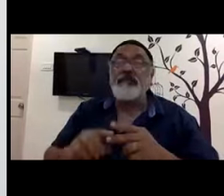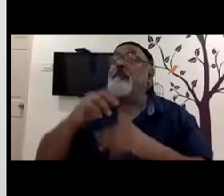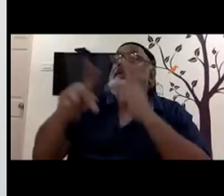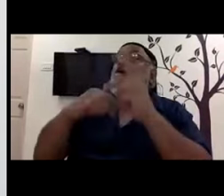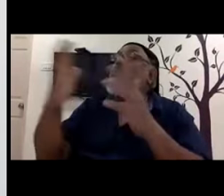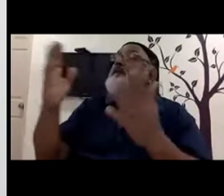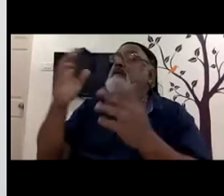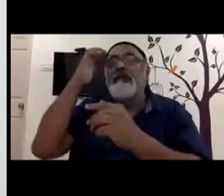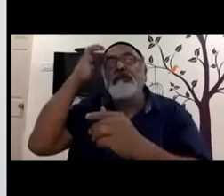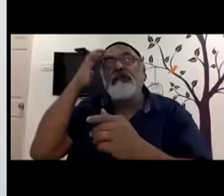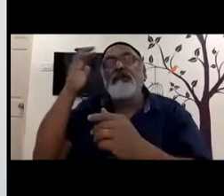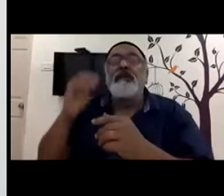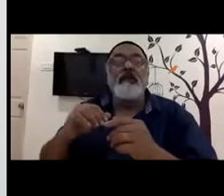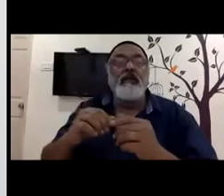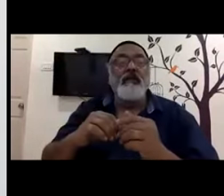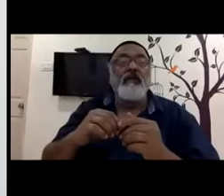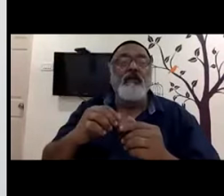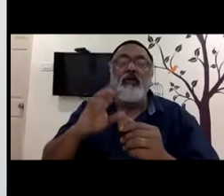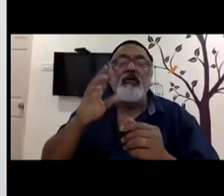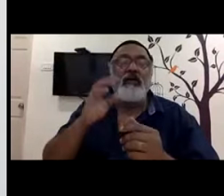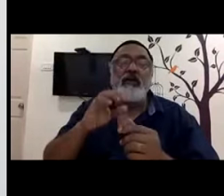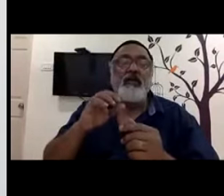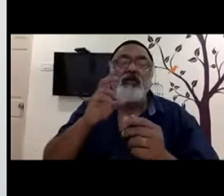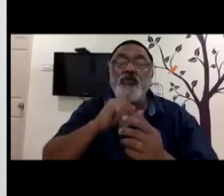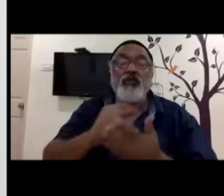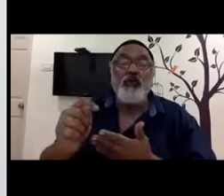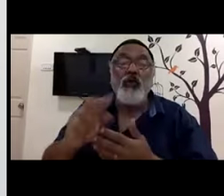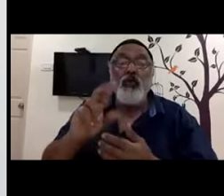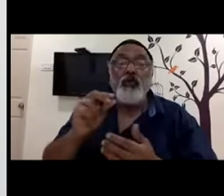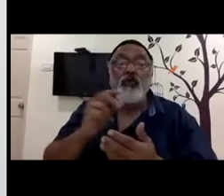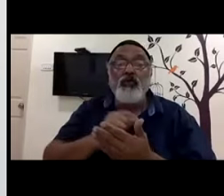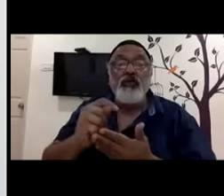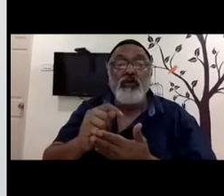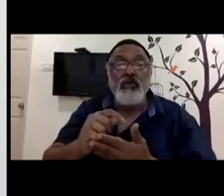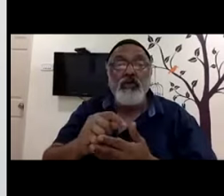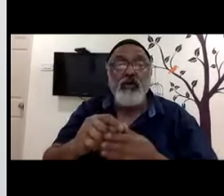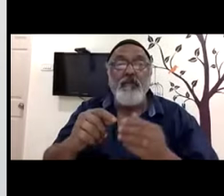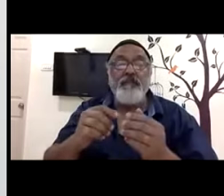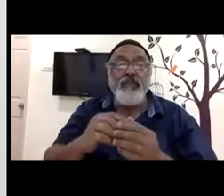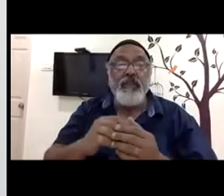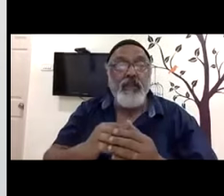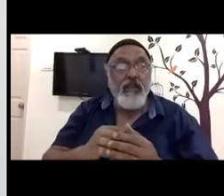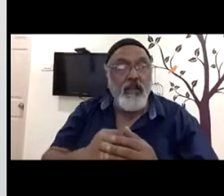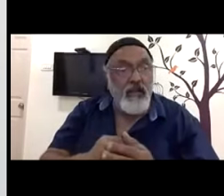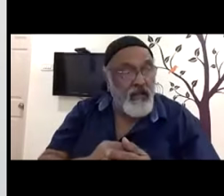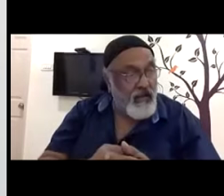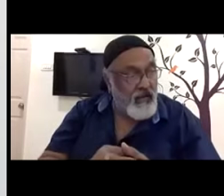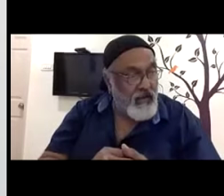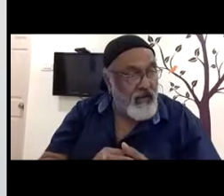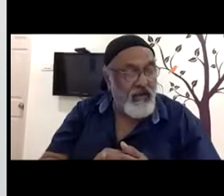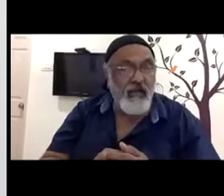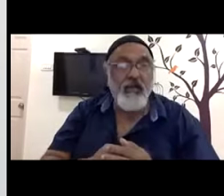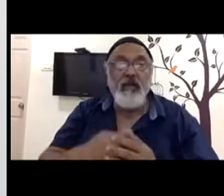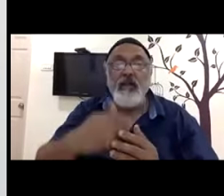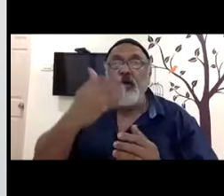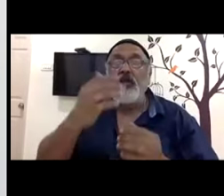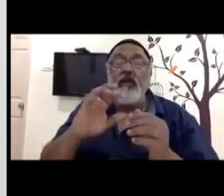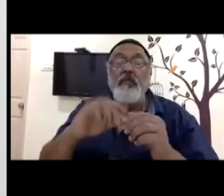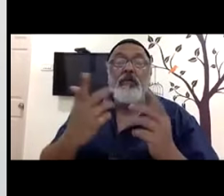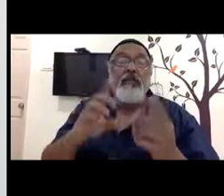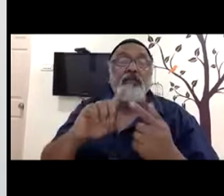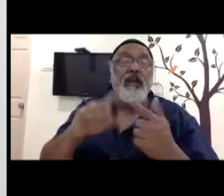Okay, for example, a very popular belief is regarding the dichotomy of the left and the right brain. We often